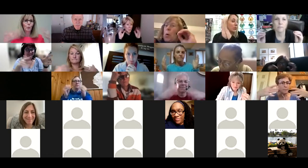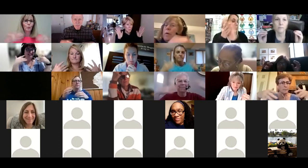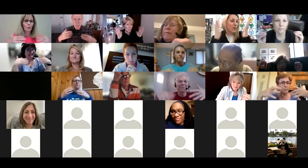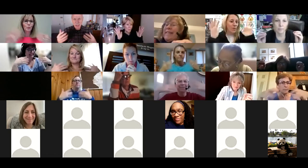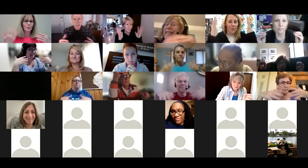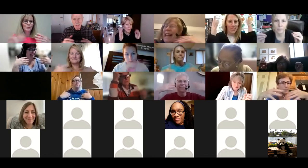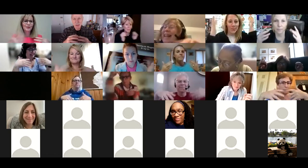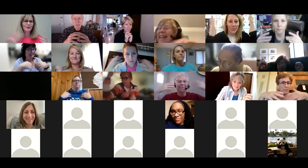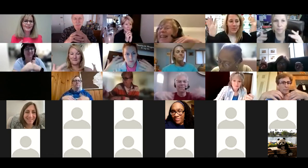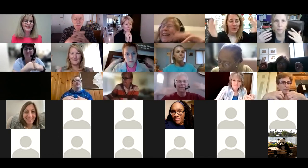Huddle up.